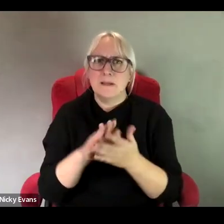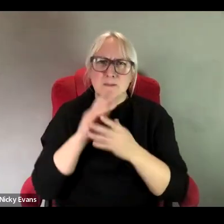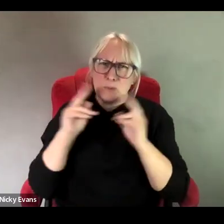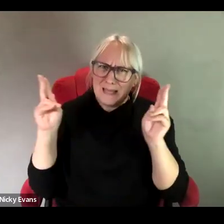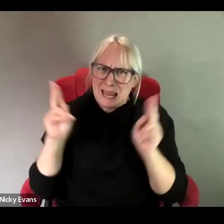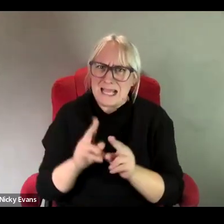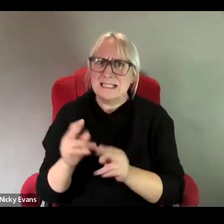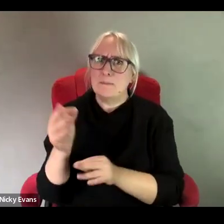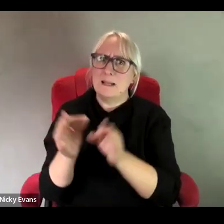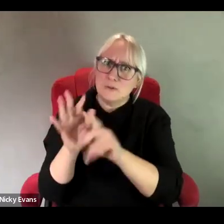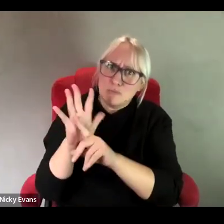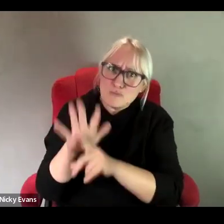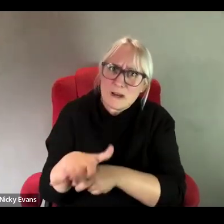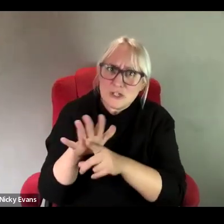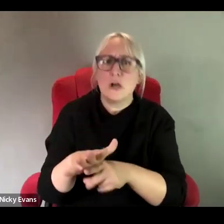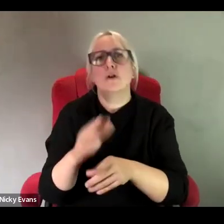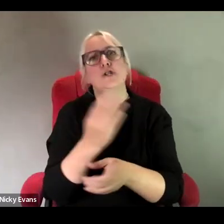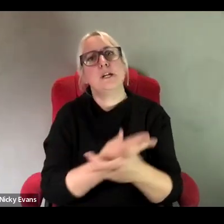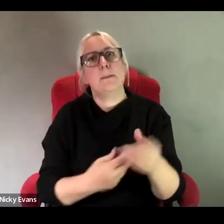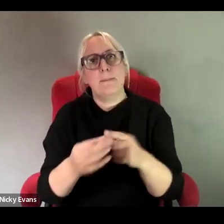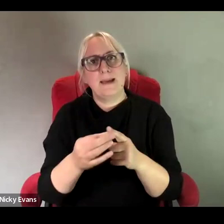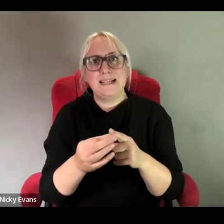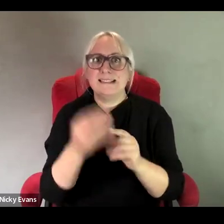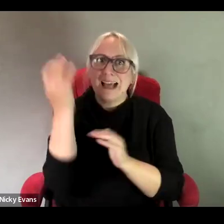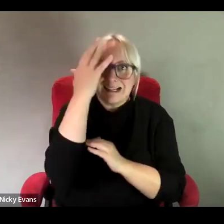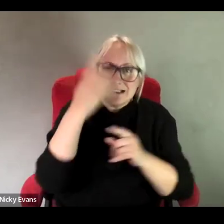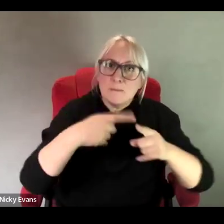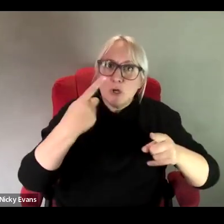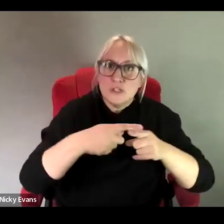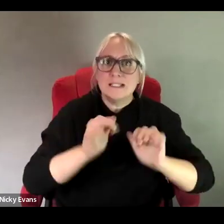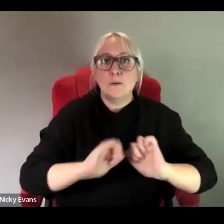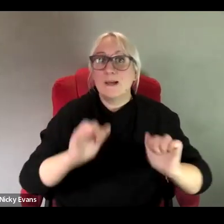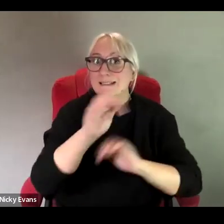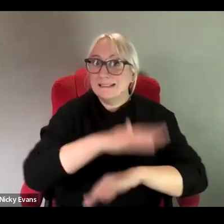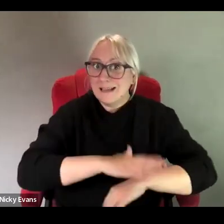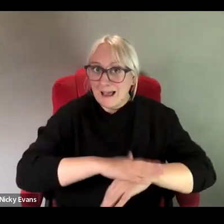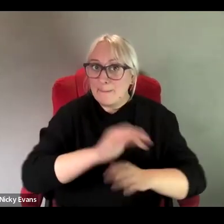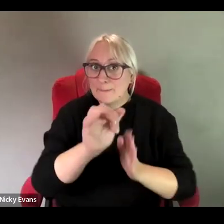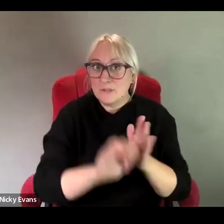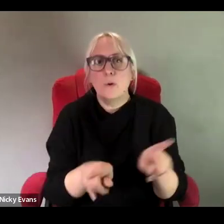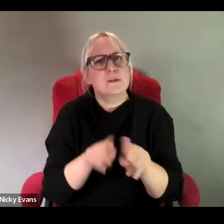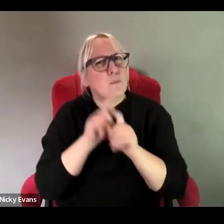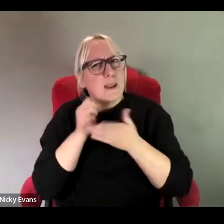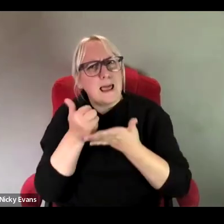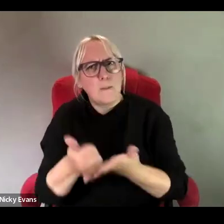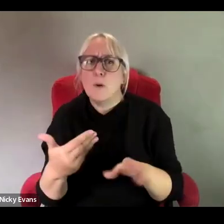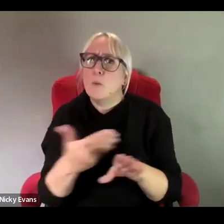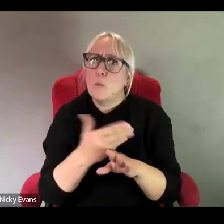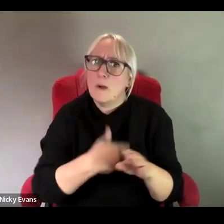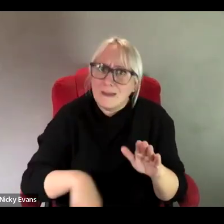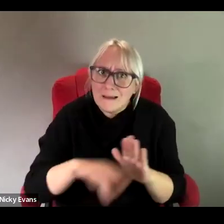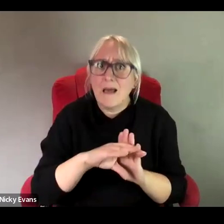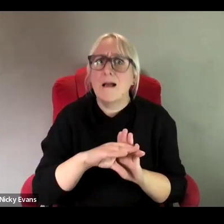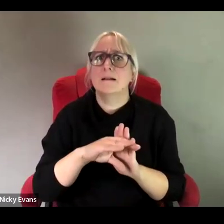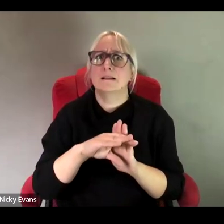on GPs and accident and emergency waiting times. And it could help working class children and young people consider